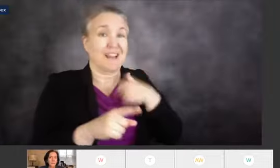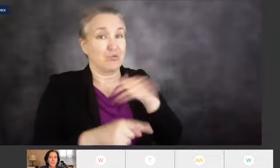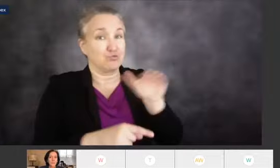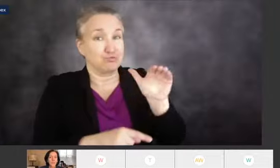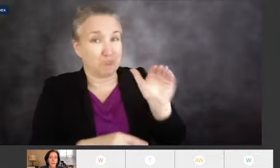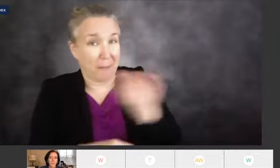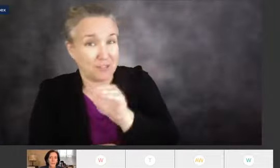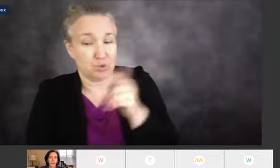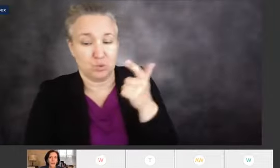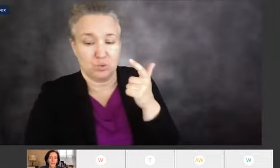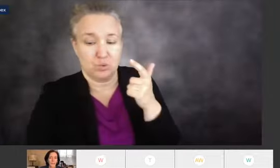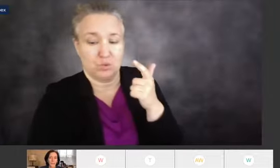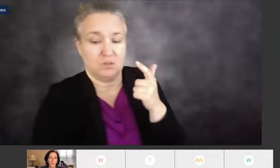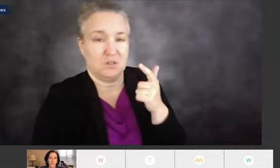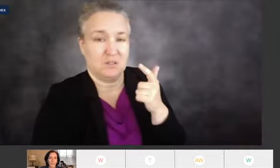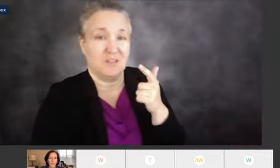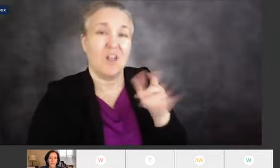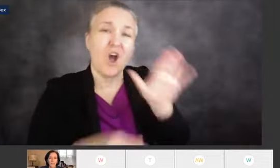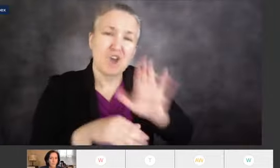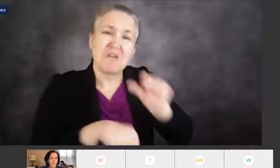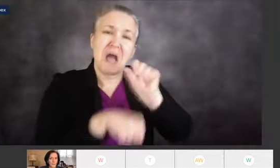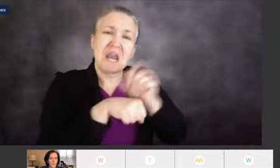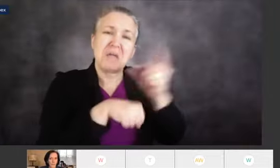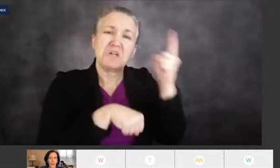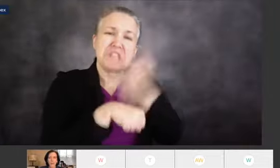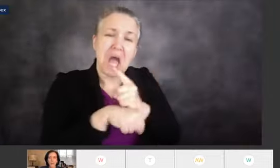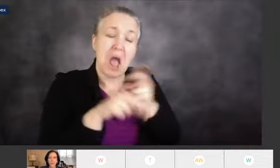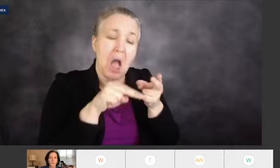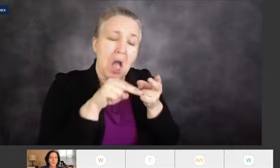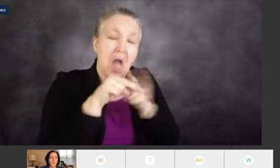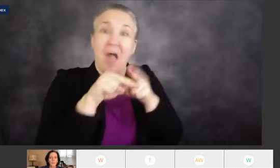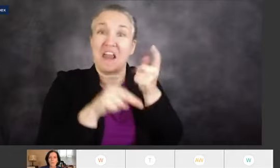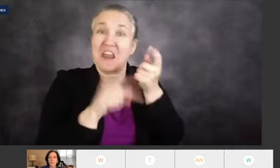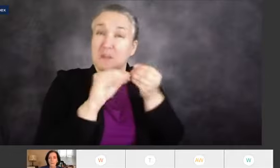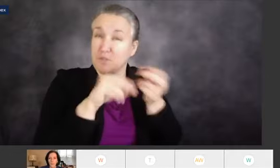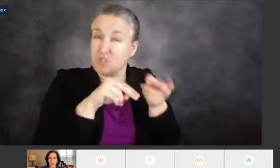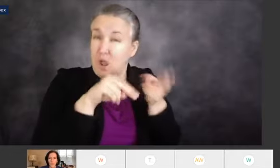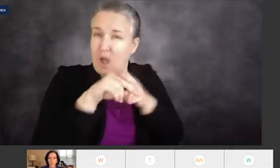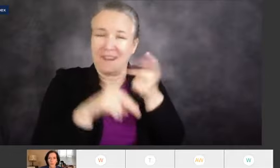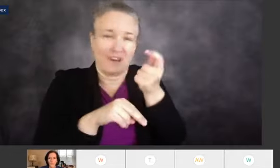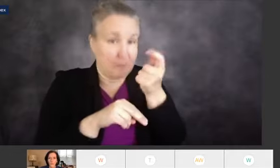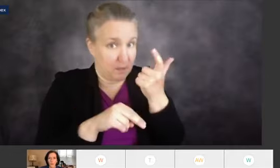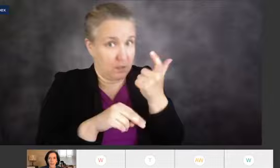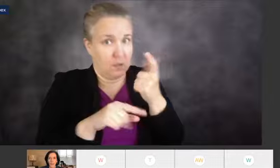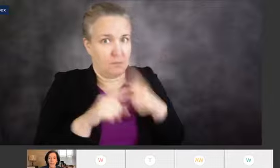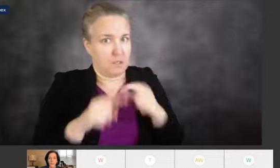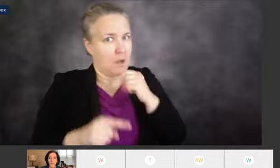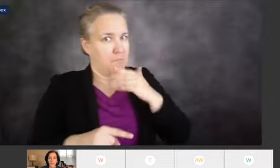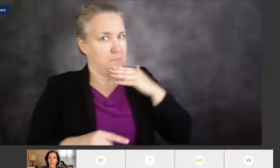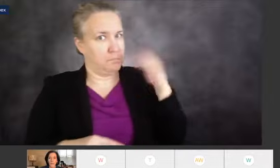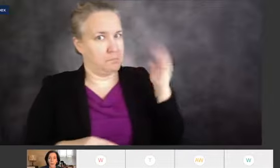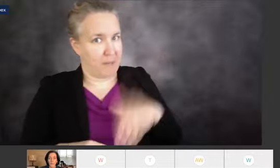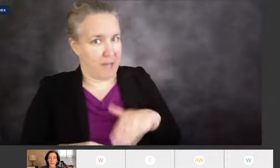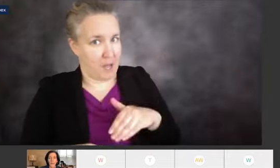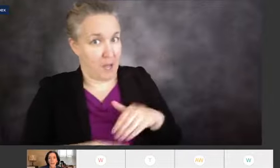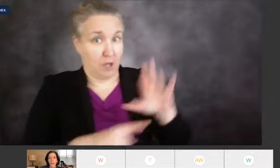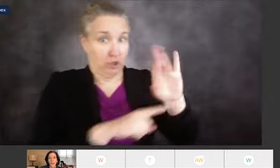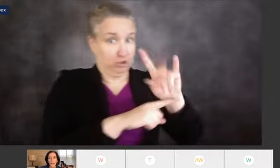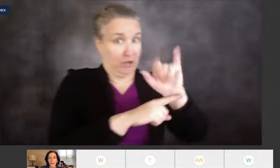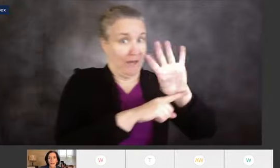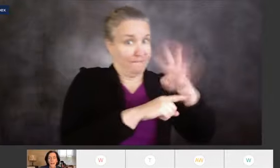a little bump around Labor Day, but it wasn't that bad. It wasn't nearly as bad as what we saw after July the